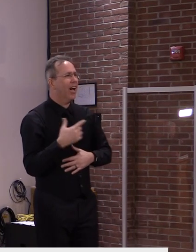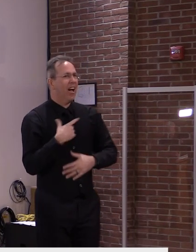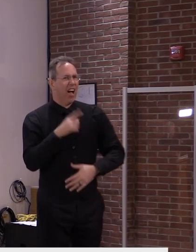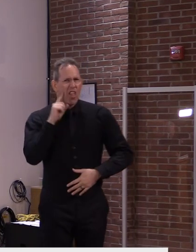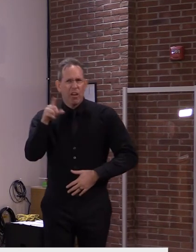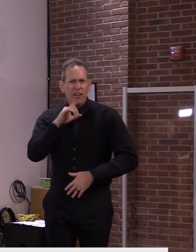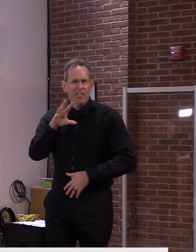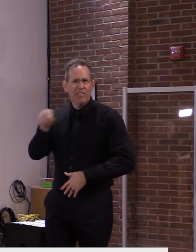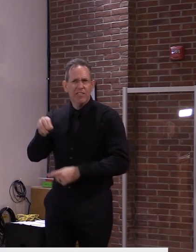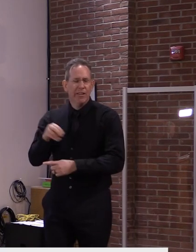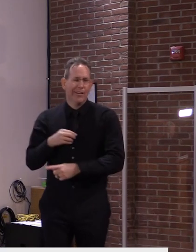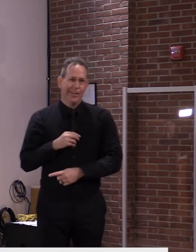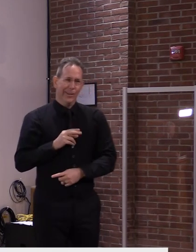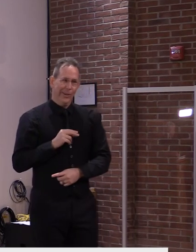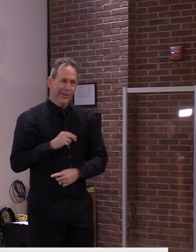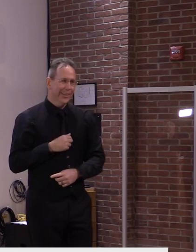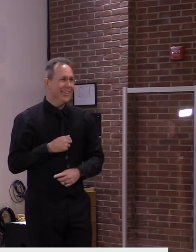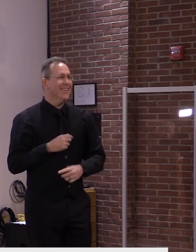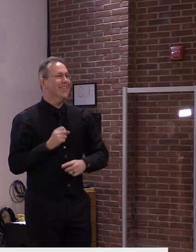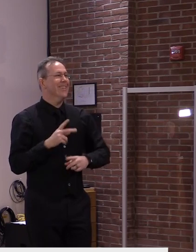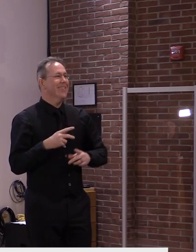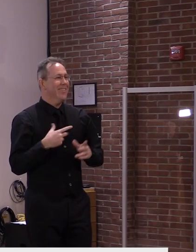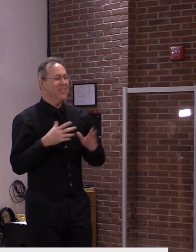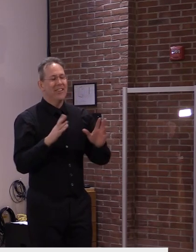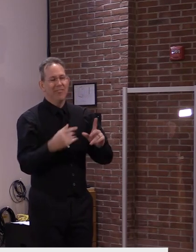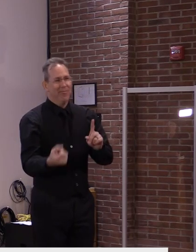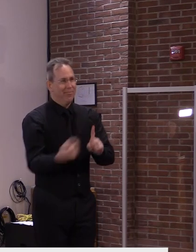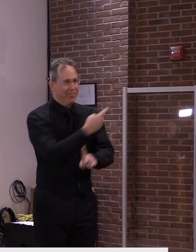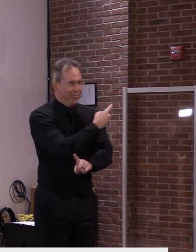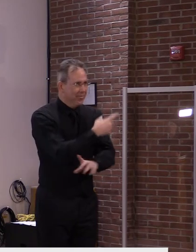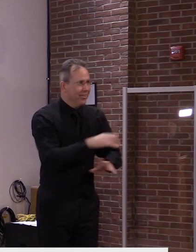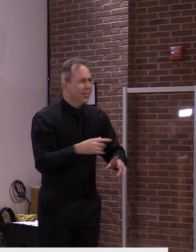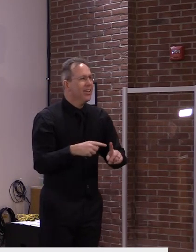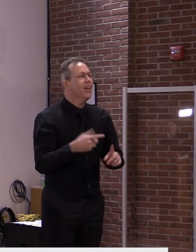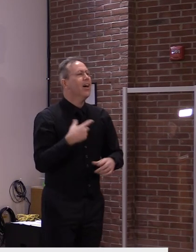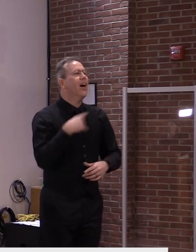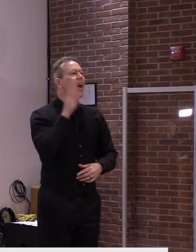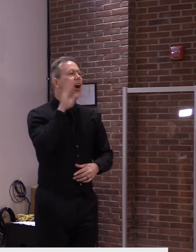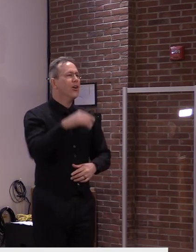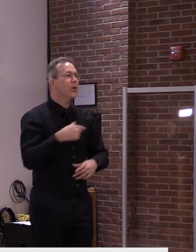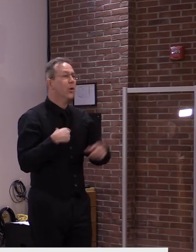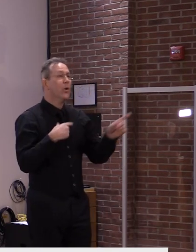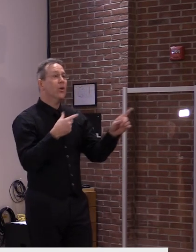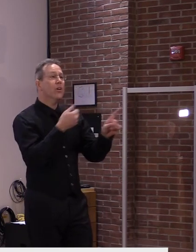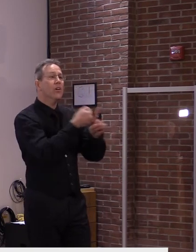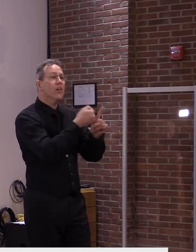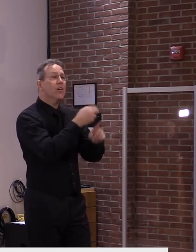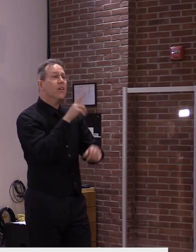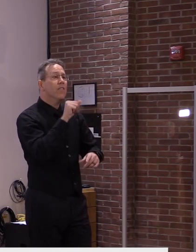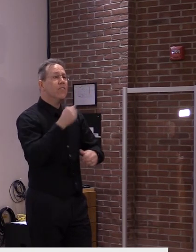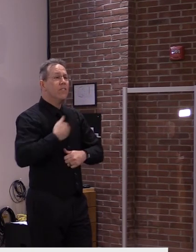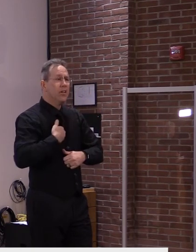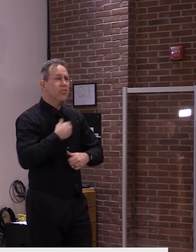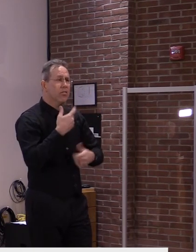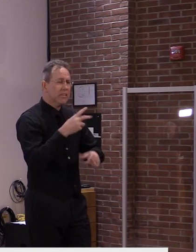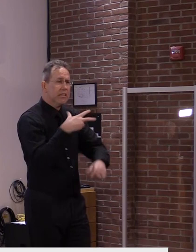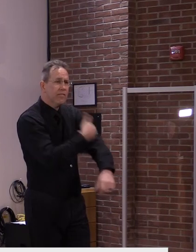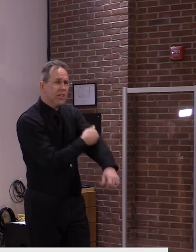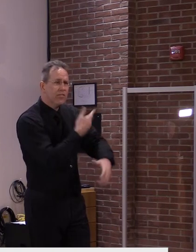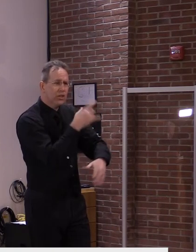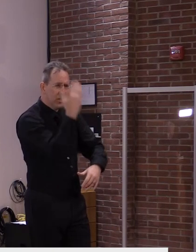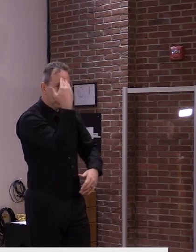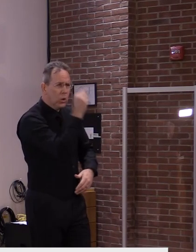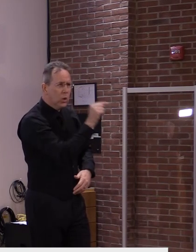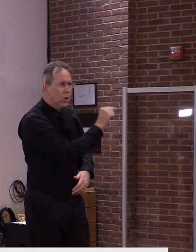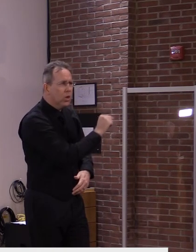I know that they were vaccinating veterans. I know you have to be a veteran to be vaccinated in that. I didn't know the age